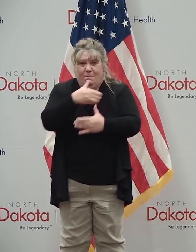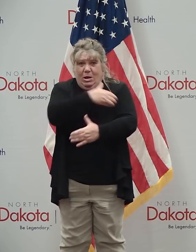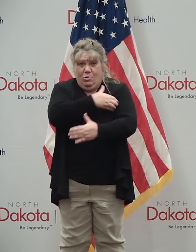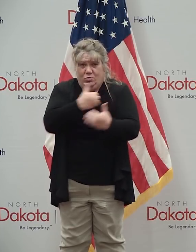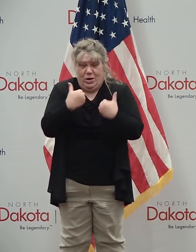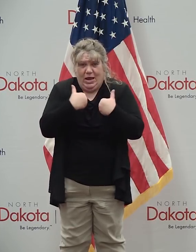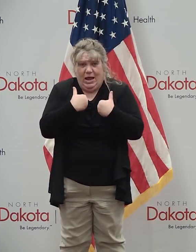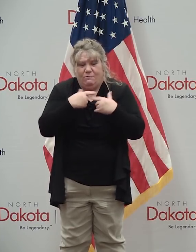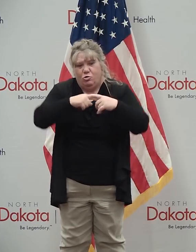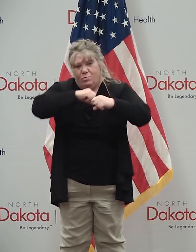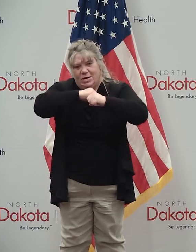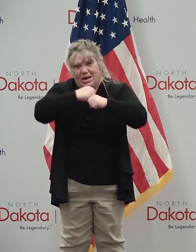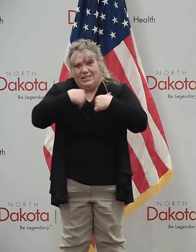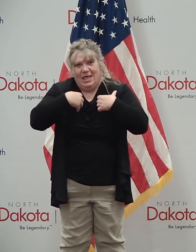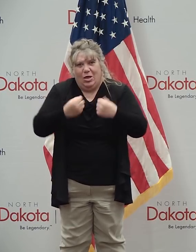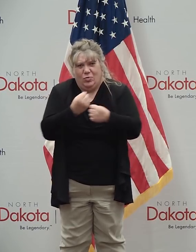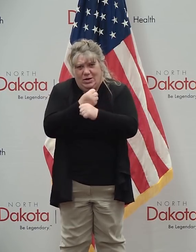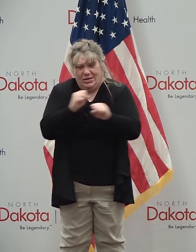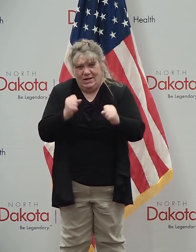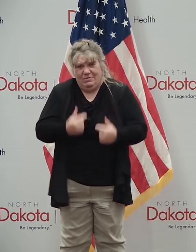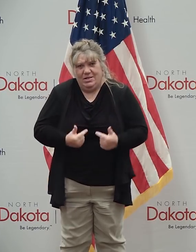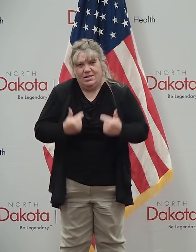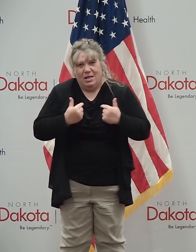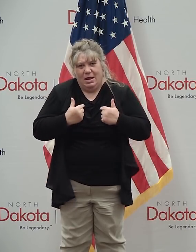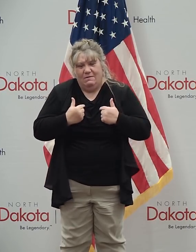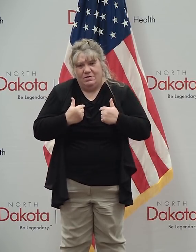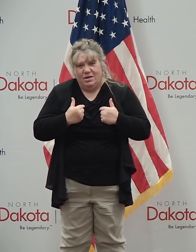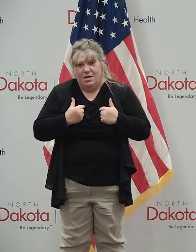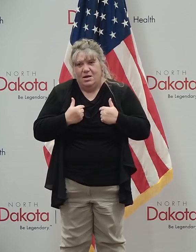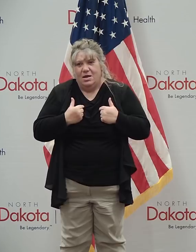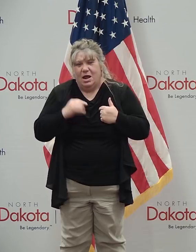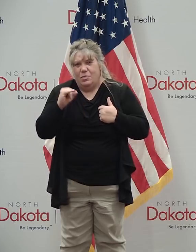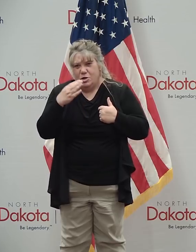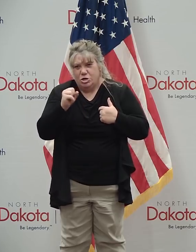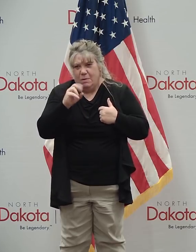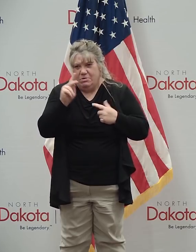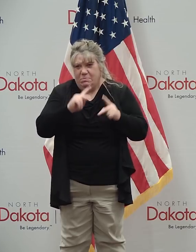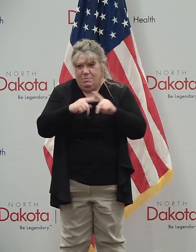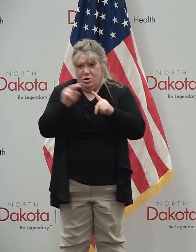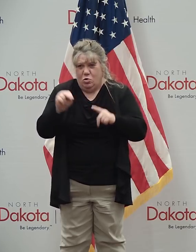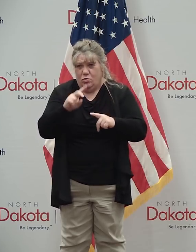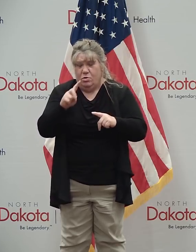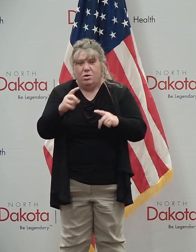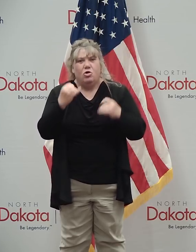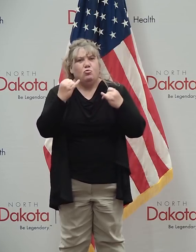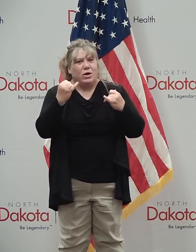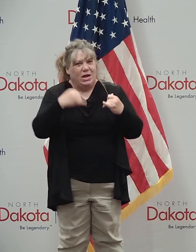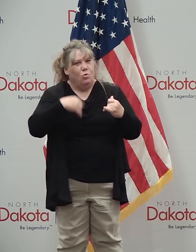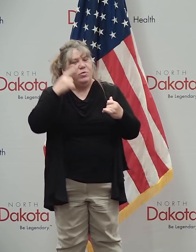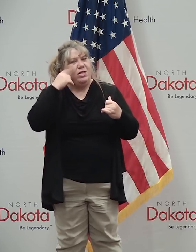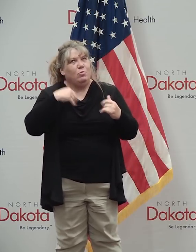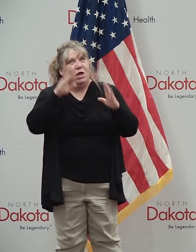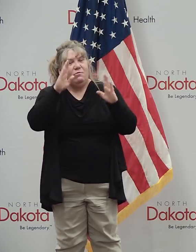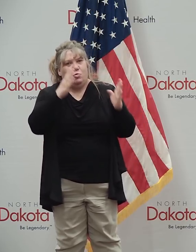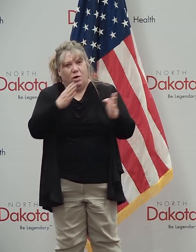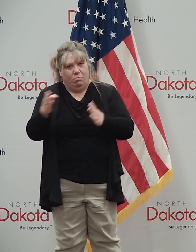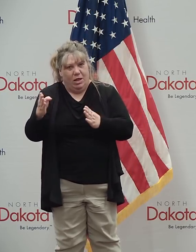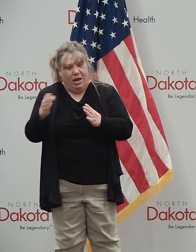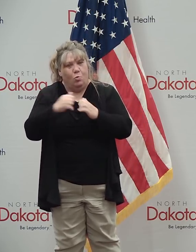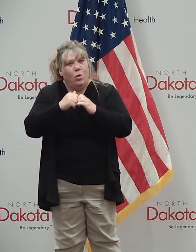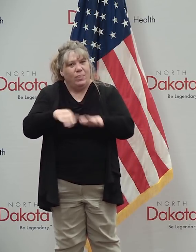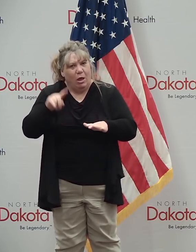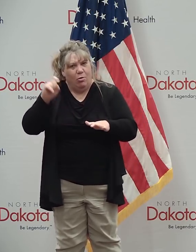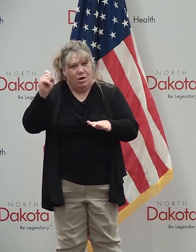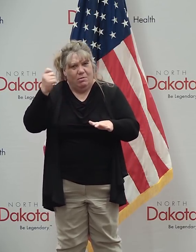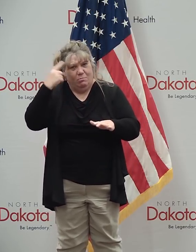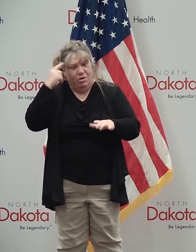to try to protect the health and safety and the lives and livelihoods of North Dakotans. And right now, we think we've got a great plan without an executive order, just using